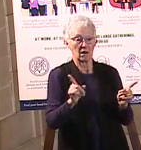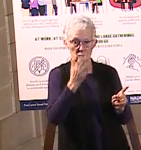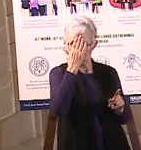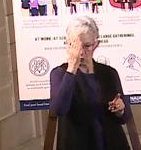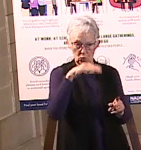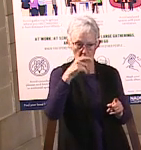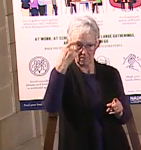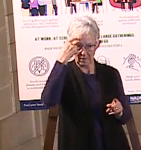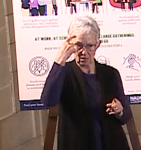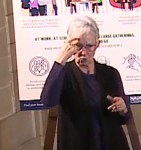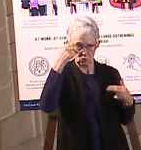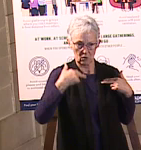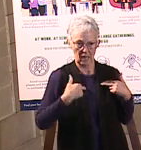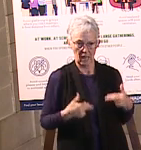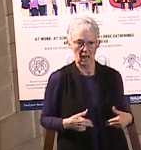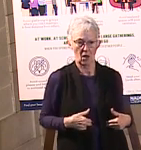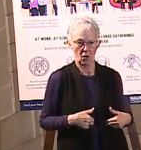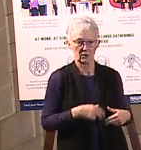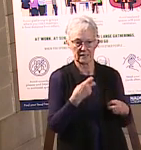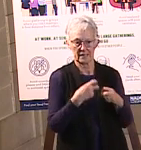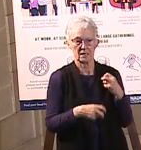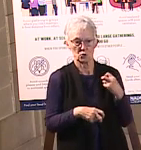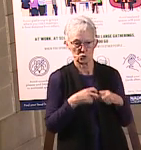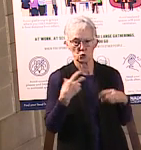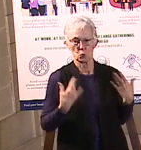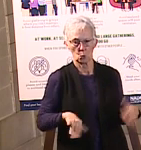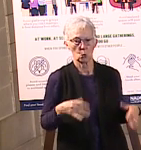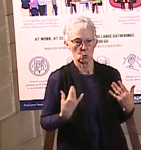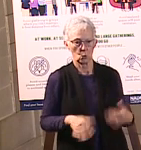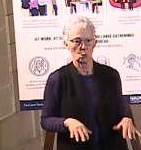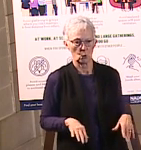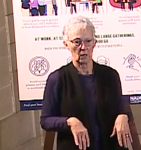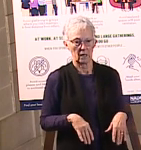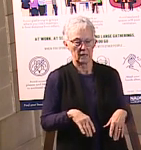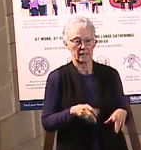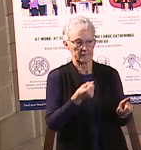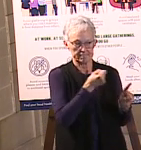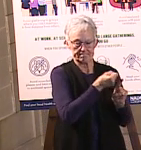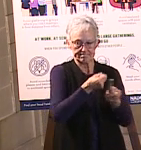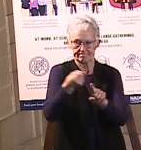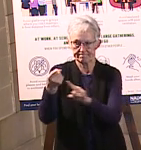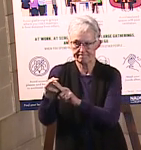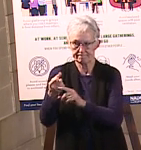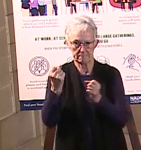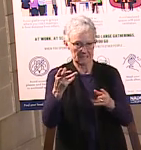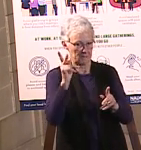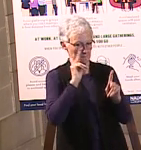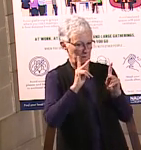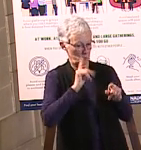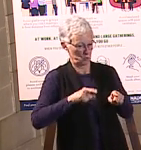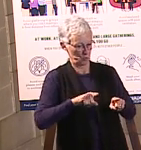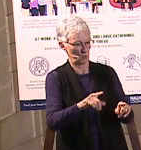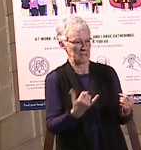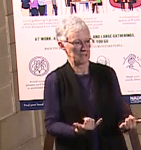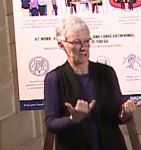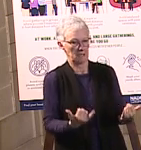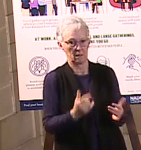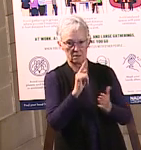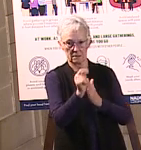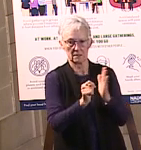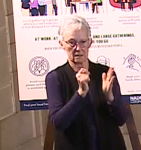health issues are a big thing. The CDC did a study, did a survey of folks, and in that